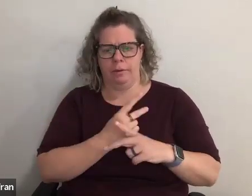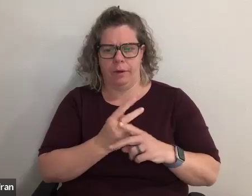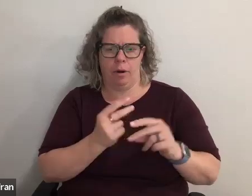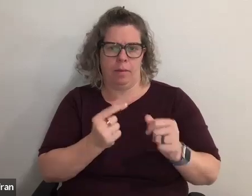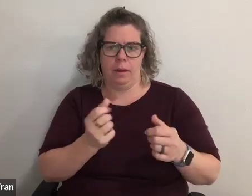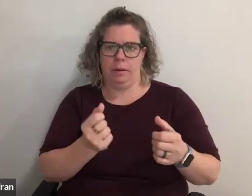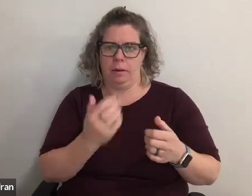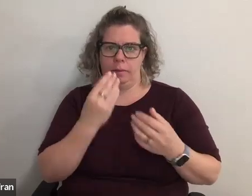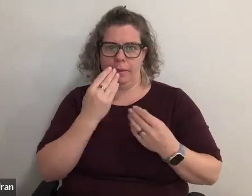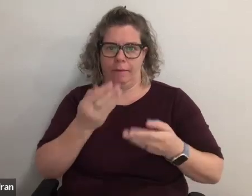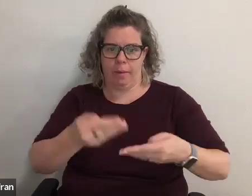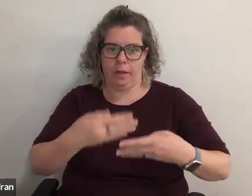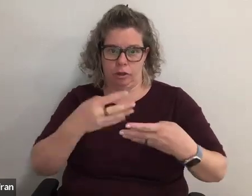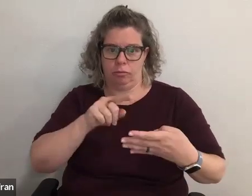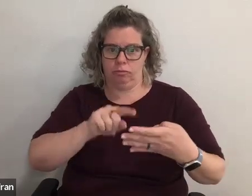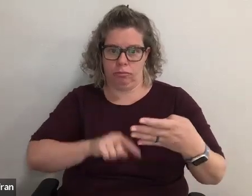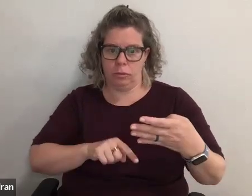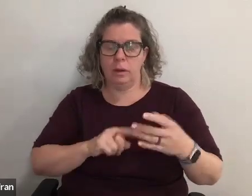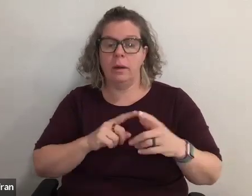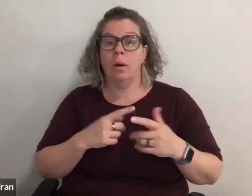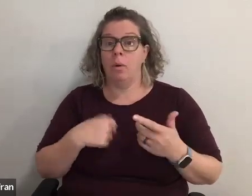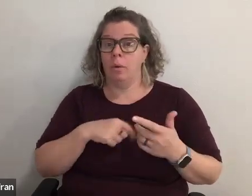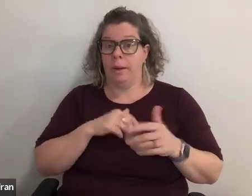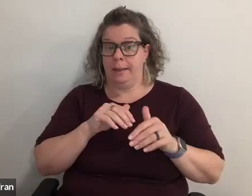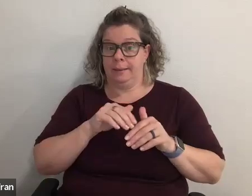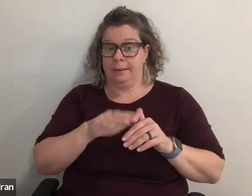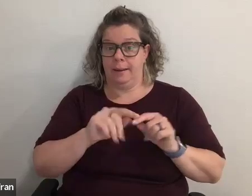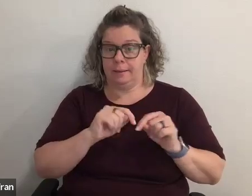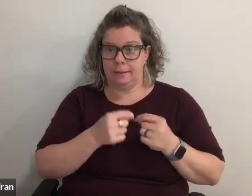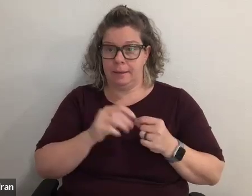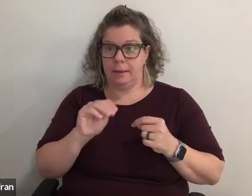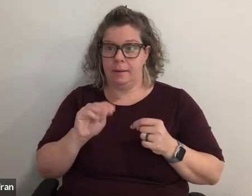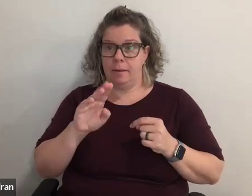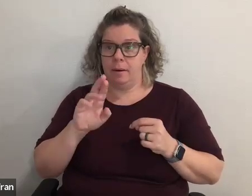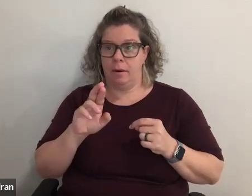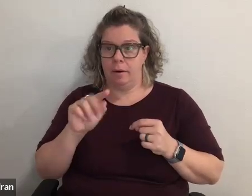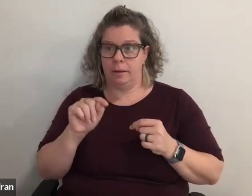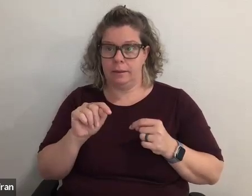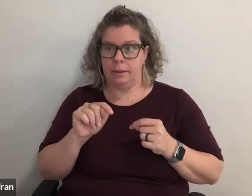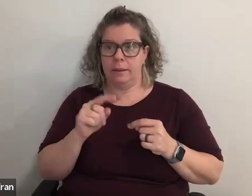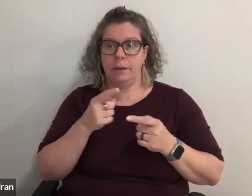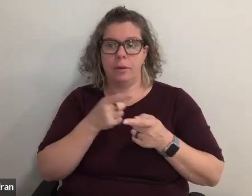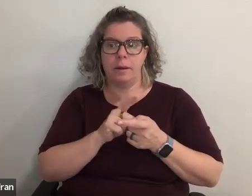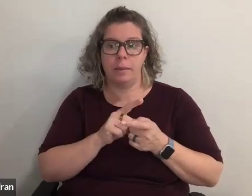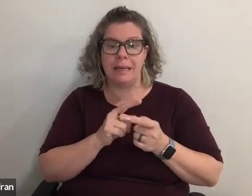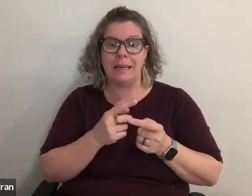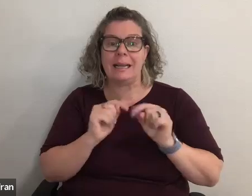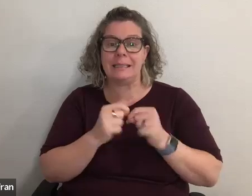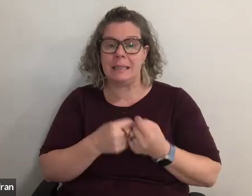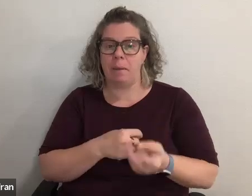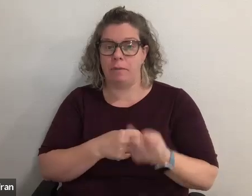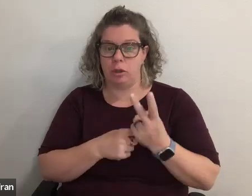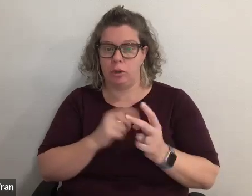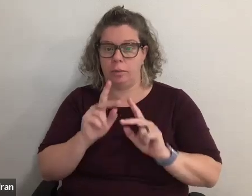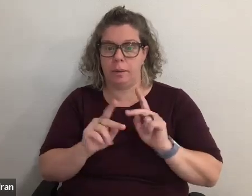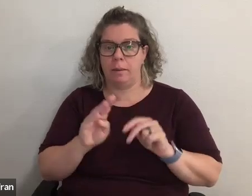off the bat. And when we are dispatched, people in the community can expect to meet with a team of 2.